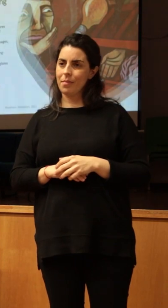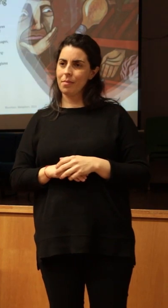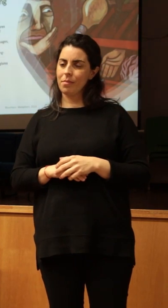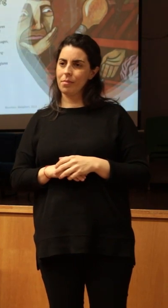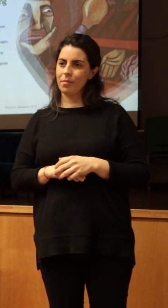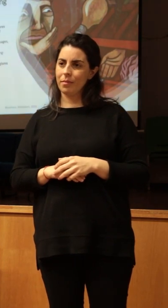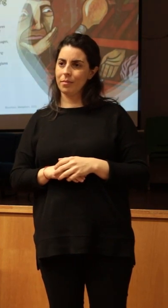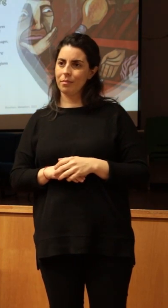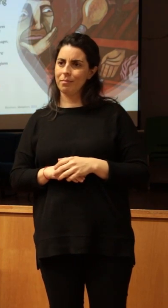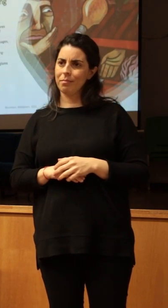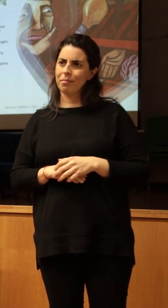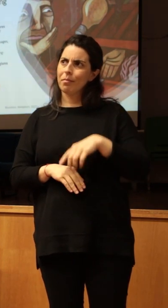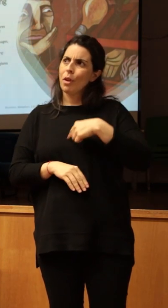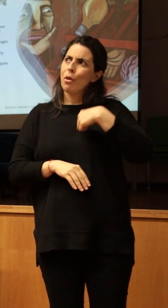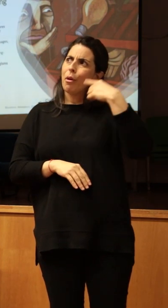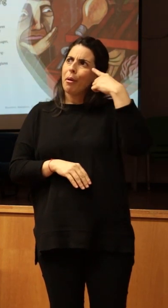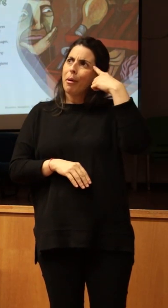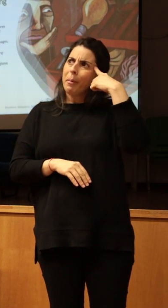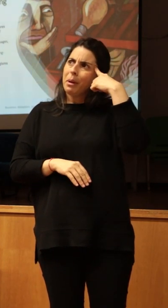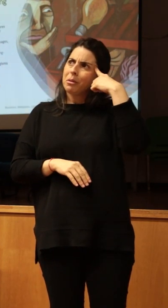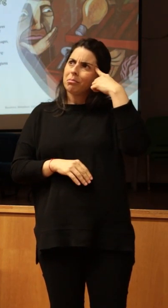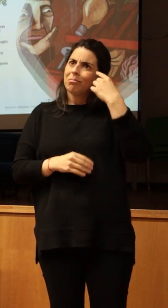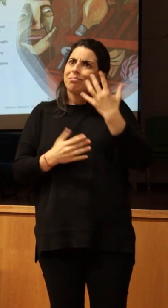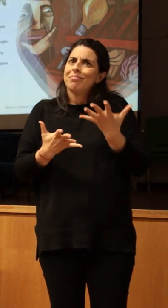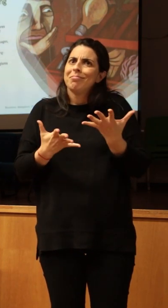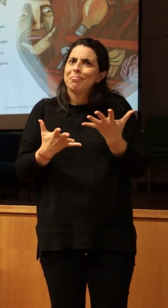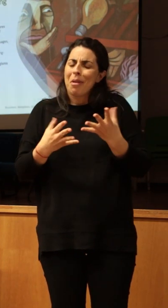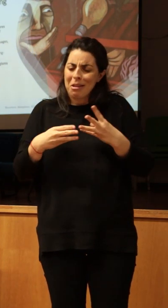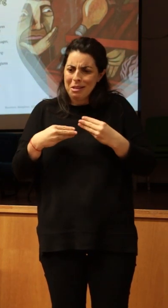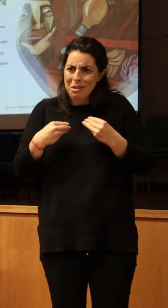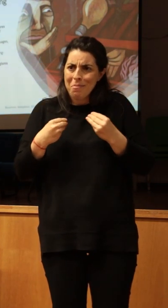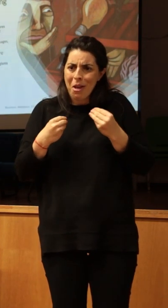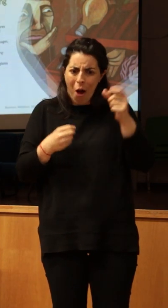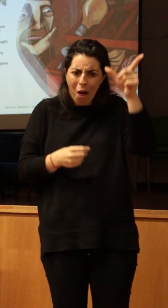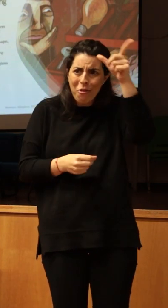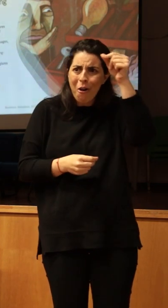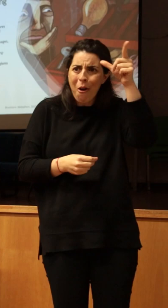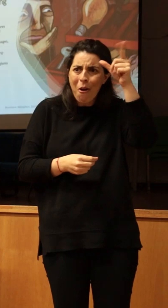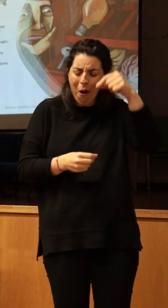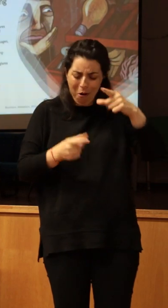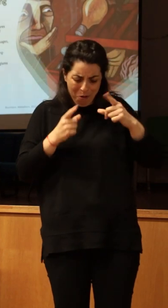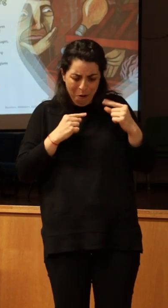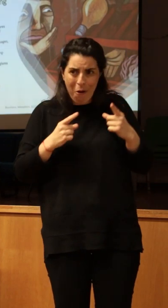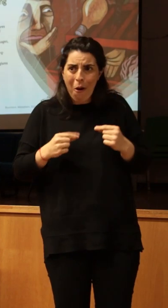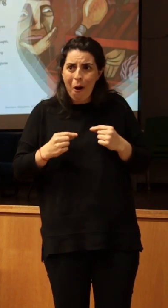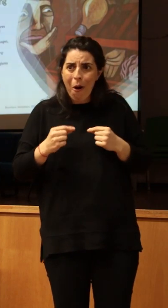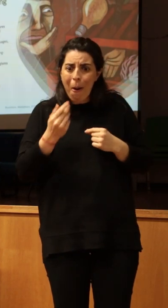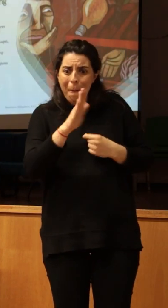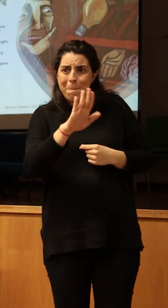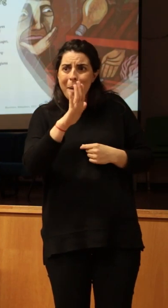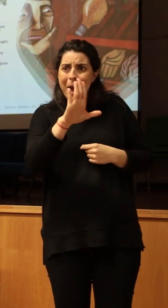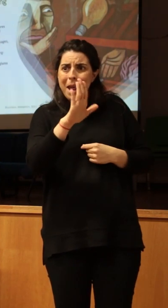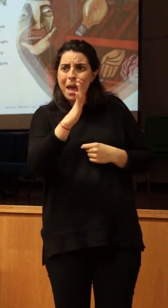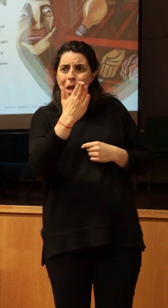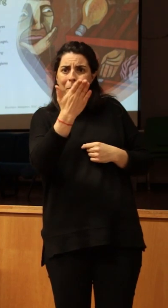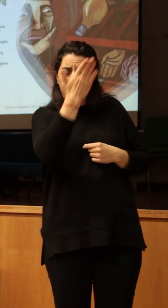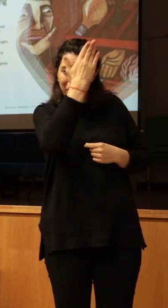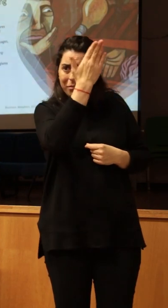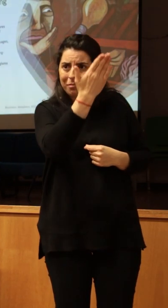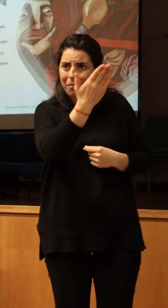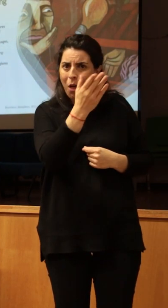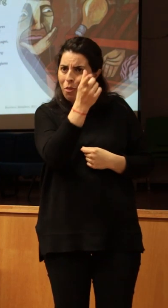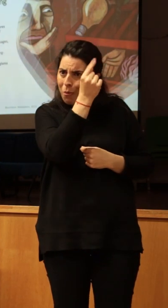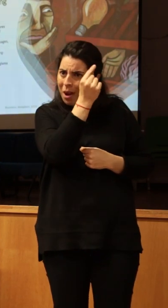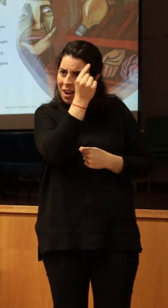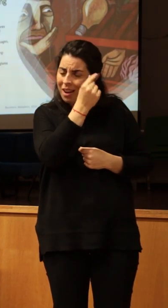very painful. Y yo digo, pa, cuando lo uso digo, bueno, pero debe ser muy doloroso golpearse contra la pared. And every time I did it several times, because